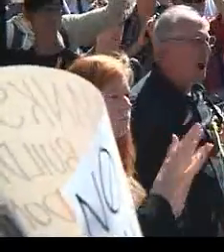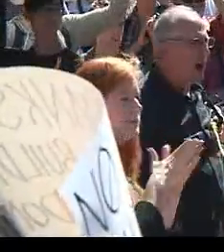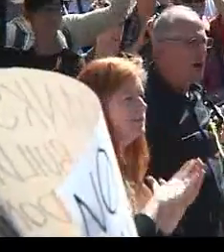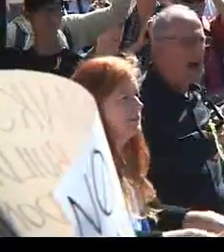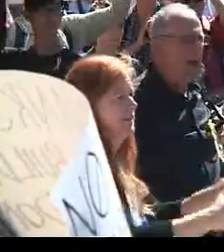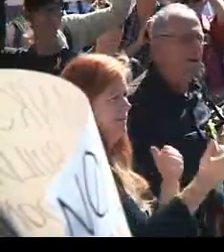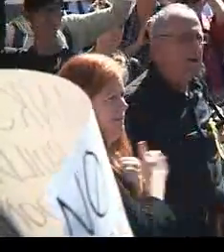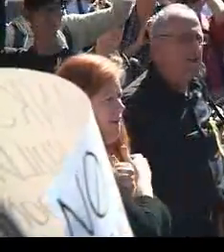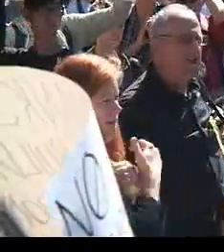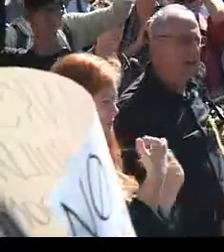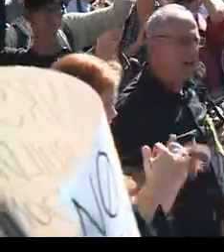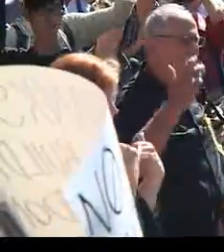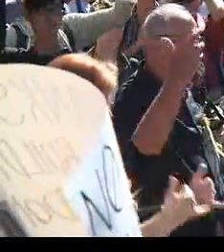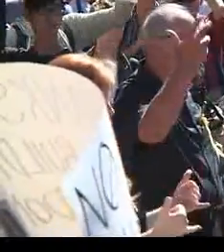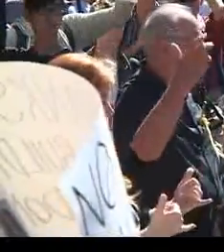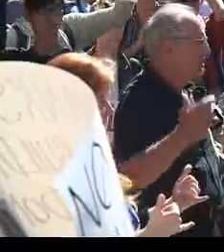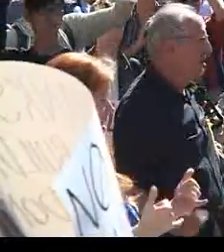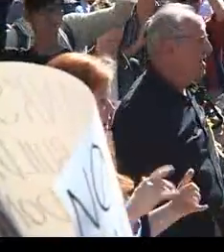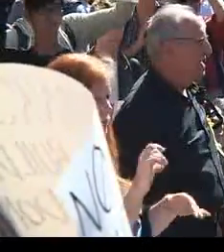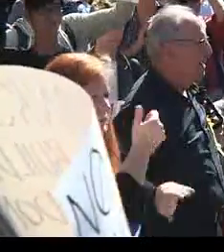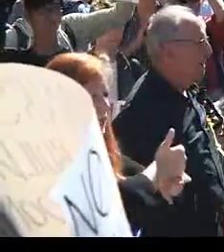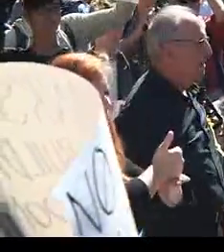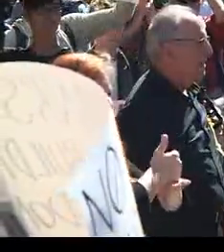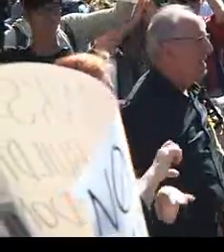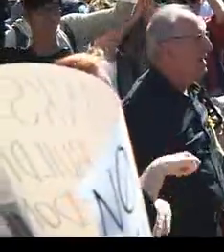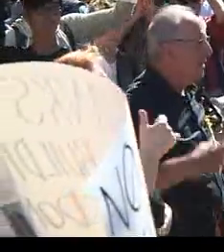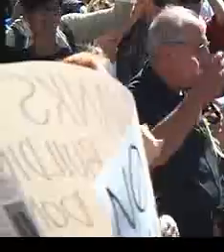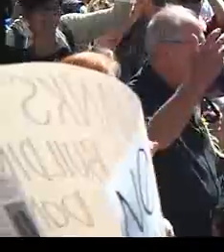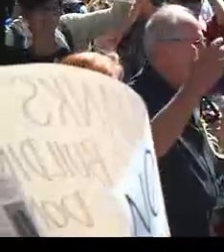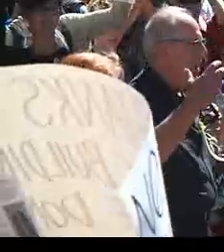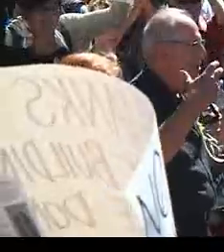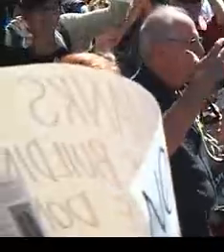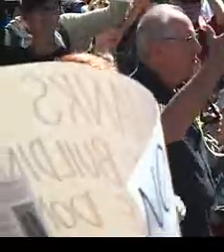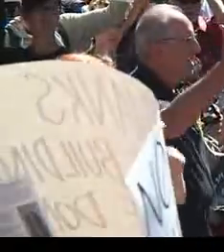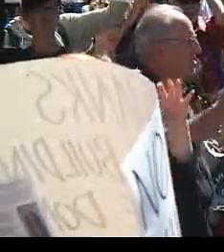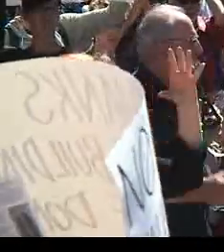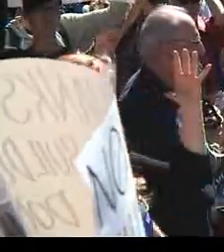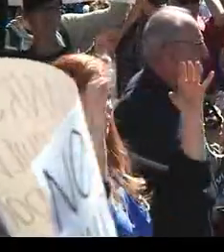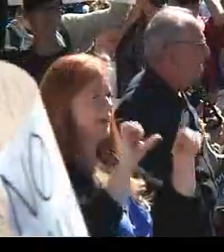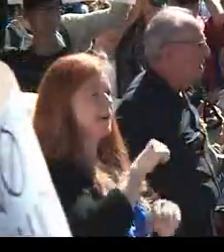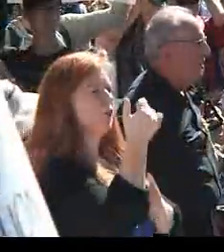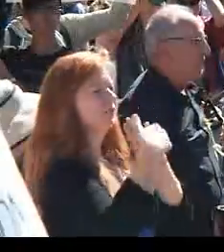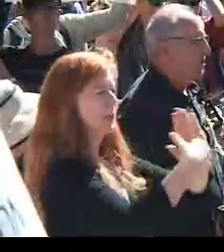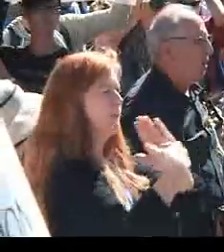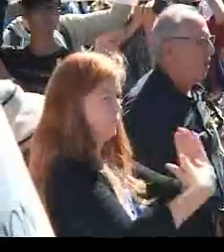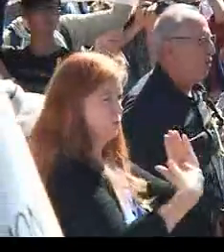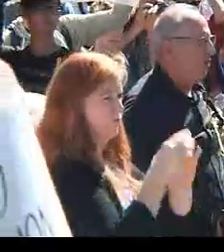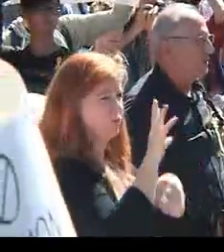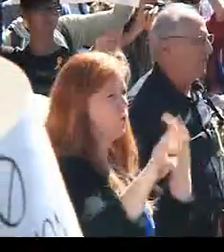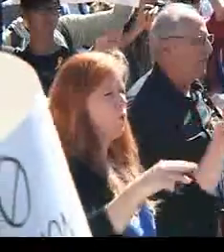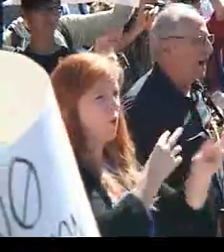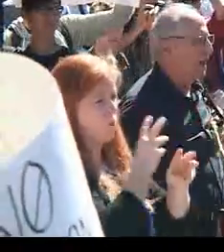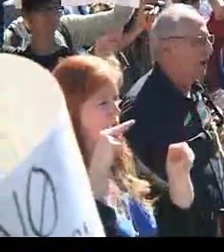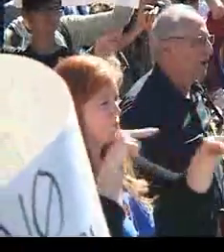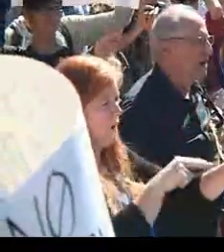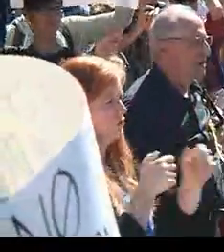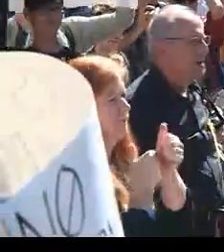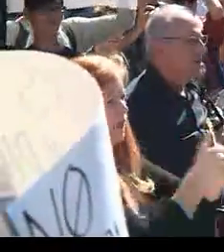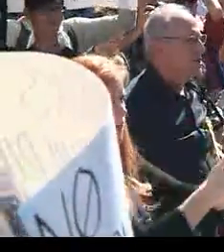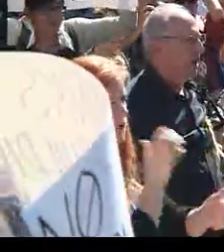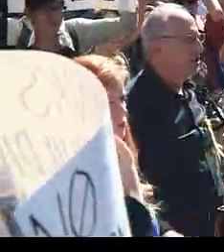love, are now setting up another image, another example for the whole world to